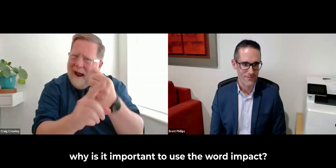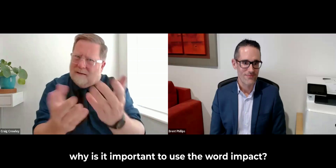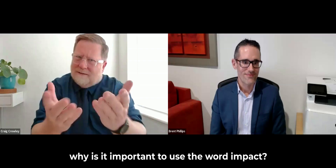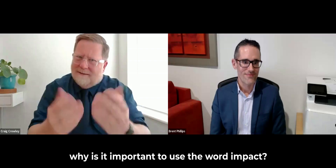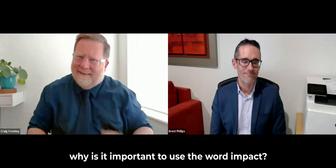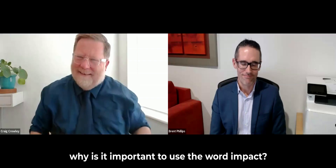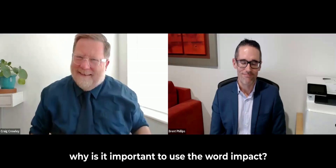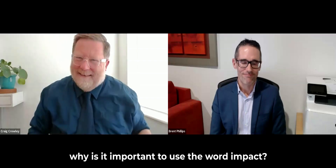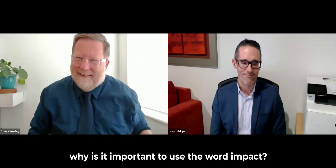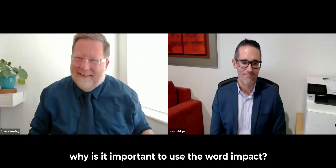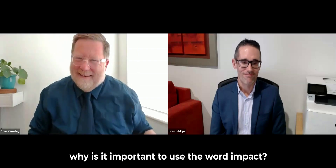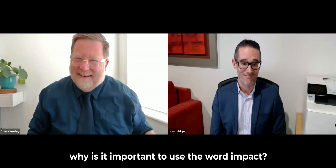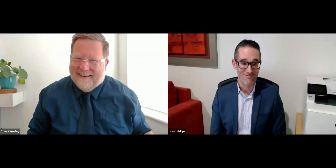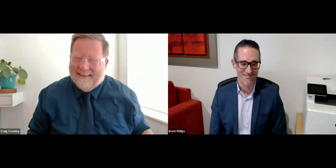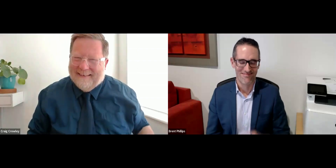important to use the word impact?